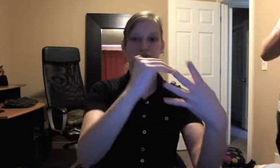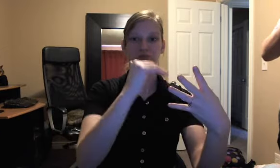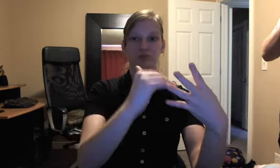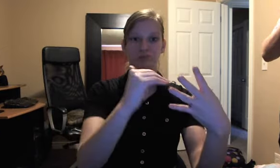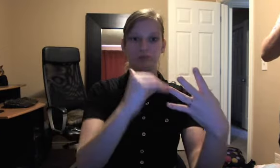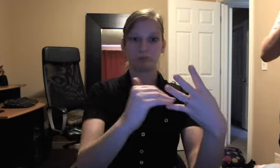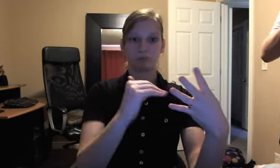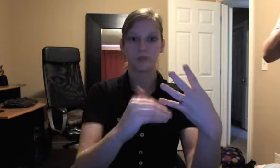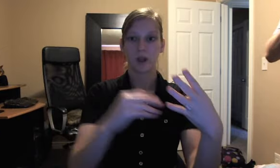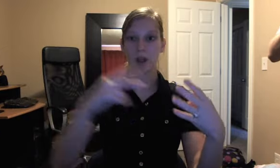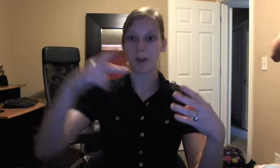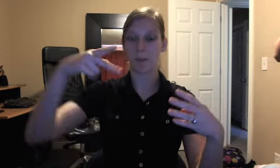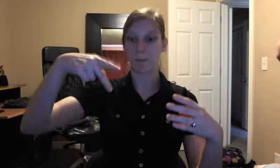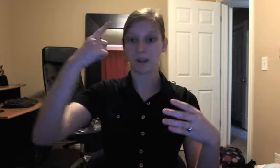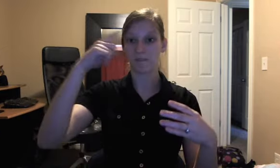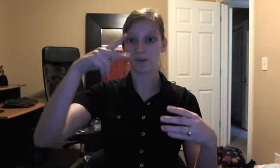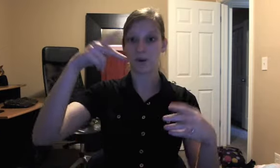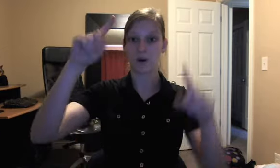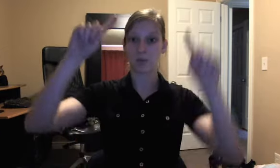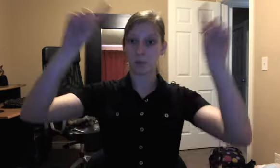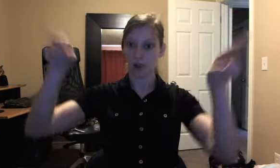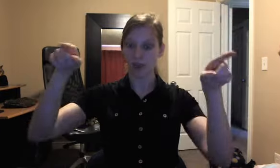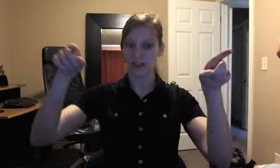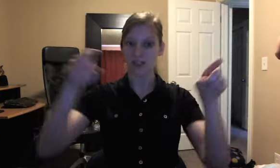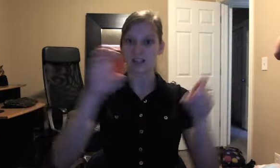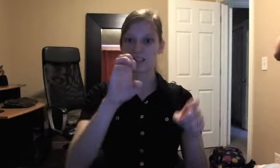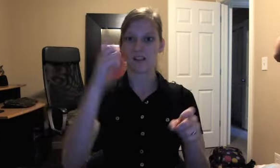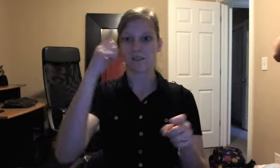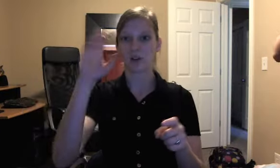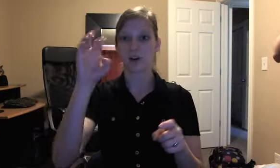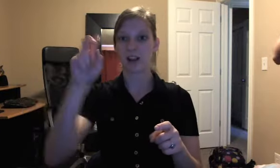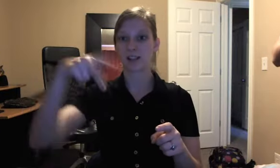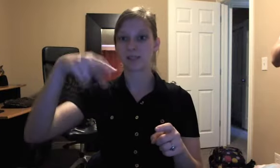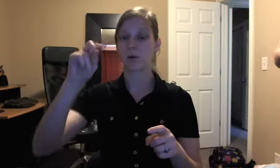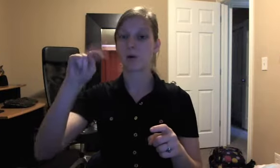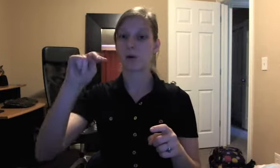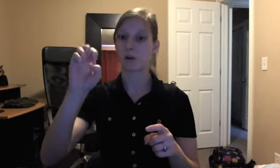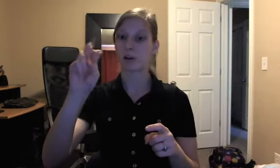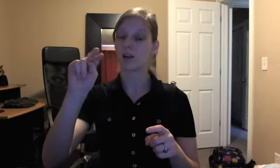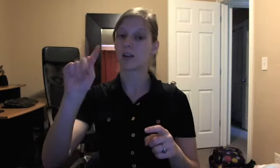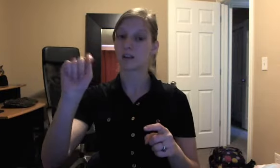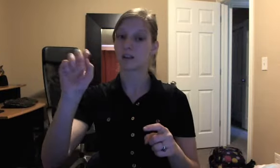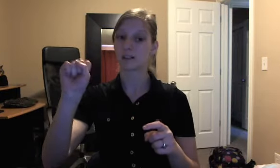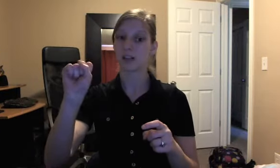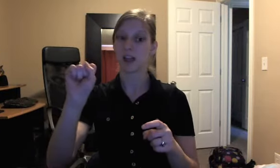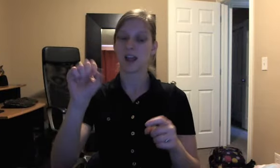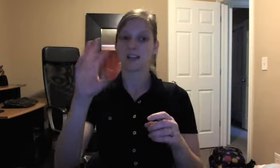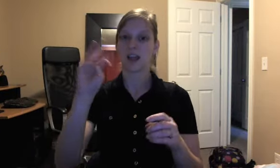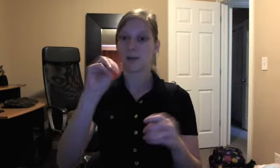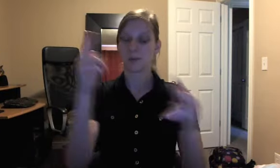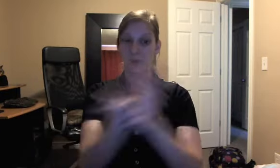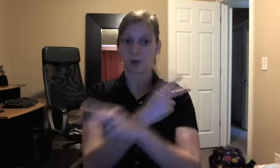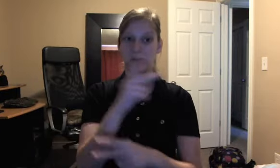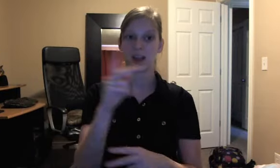parentheses, E is for exponents, M is for multiply, D is for divide, is for adding, S is